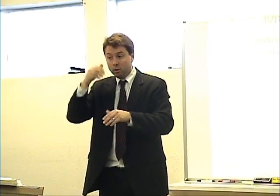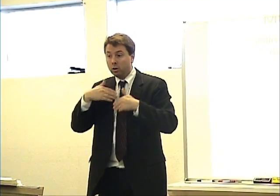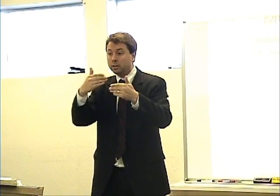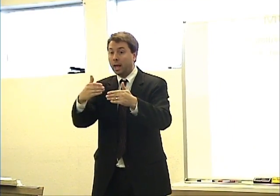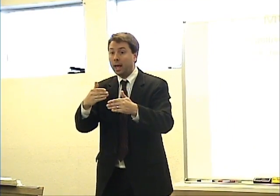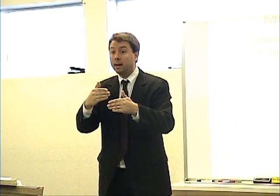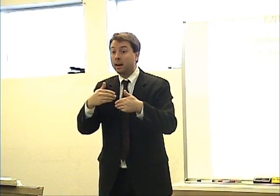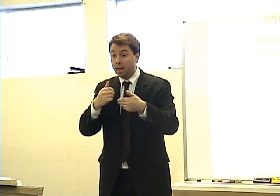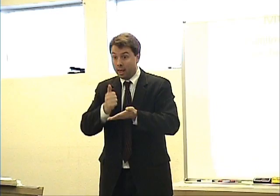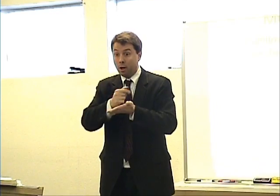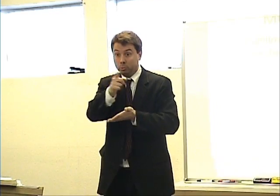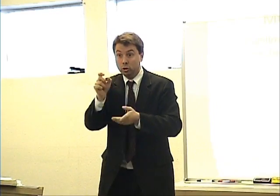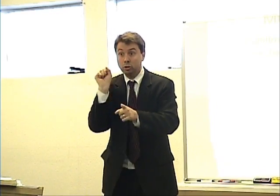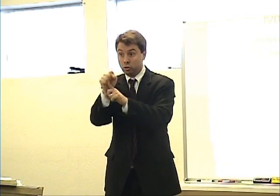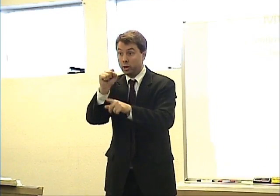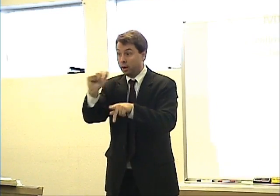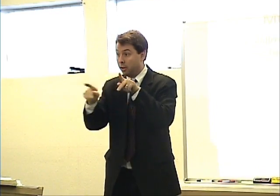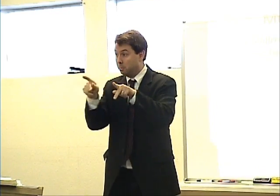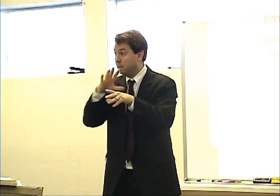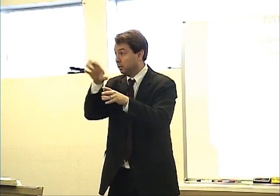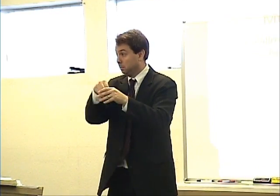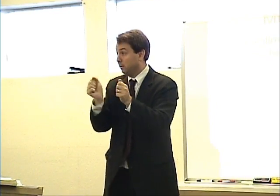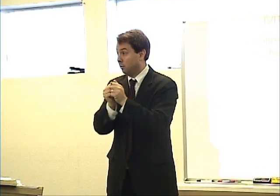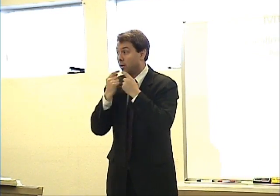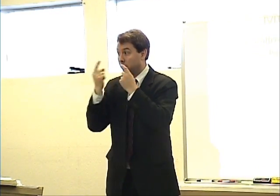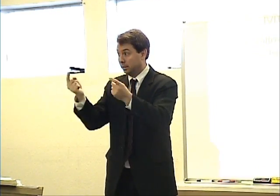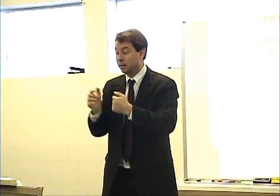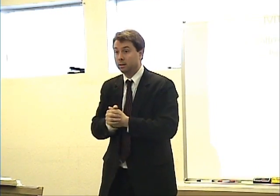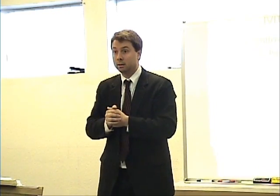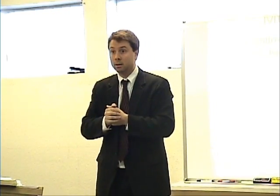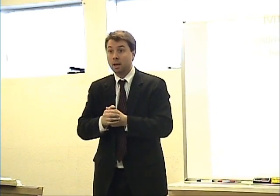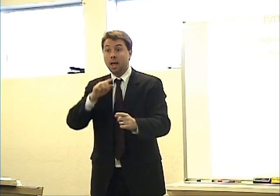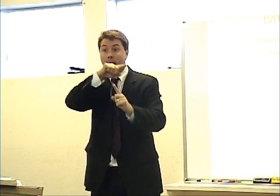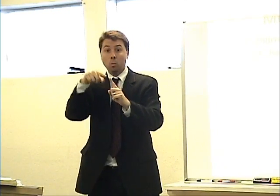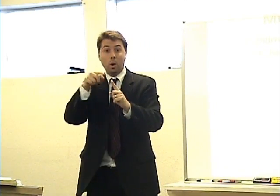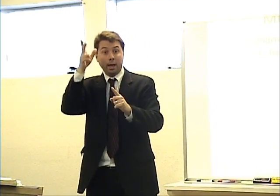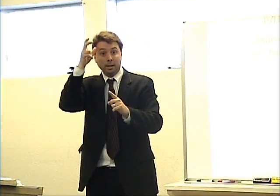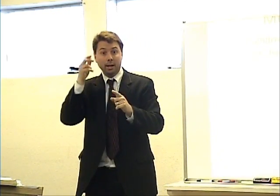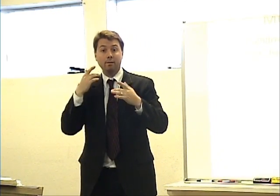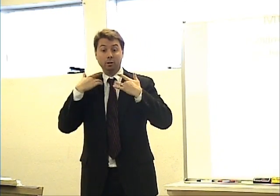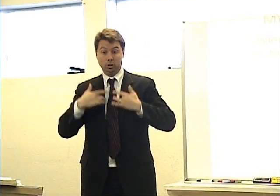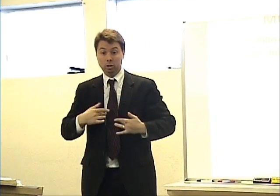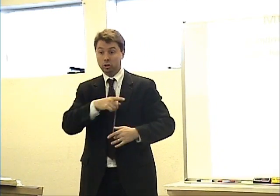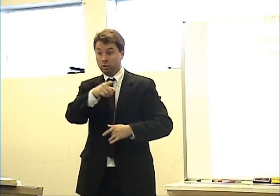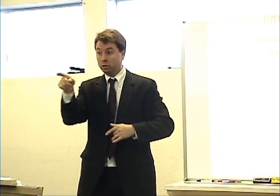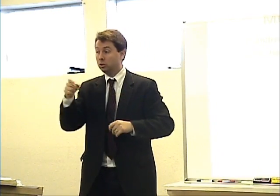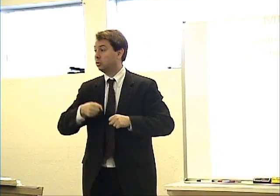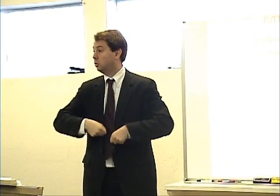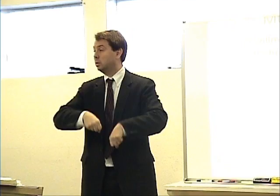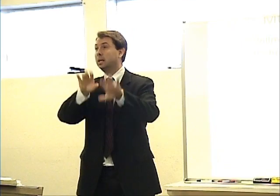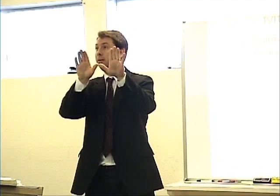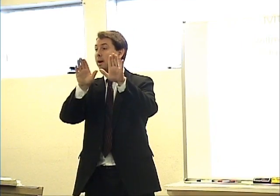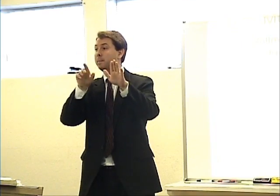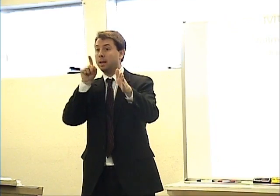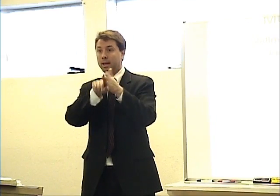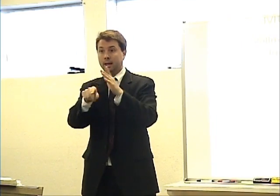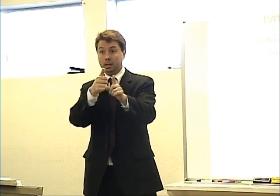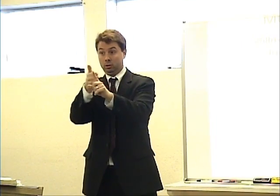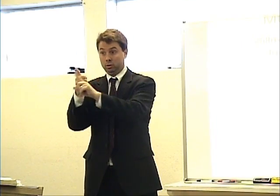goes ahead and helps you to trick other people to be involved with him, and when the devil discourages you to give up and kill